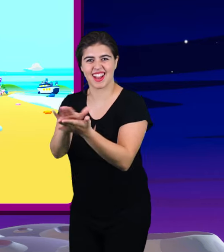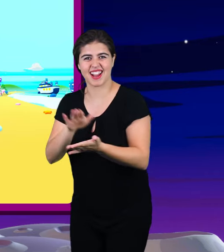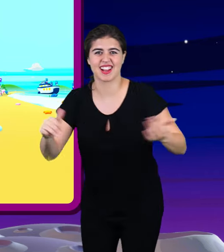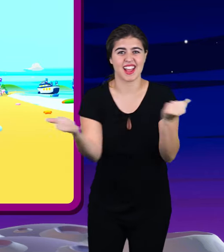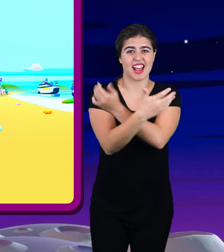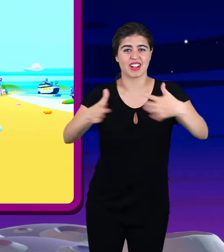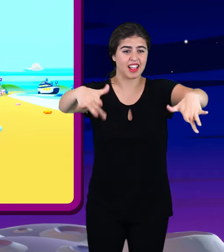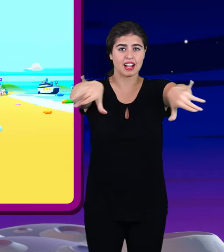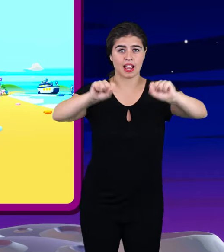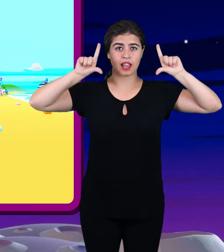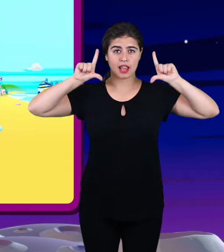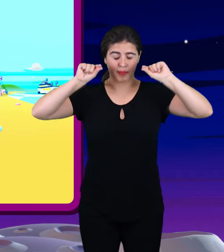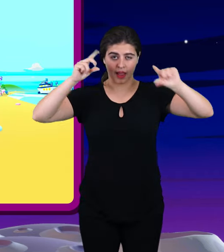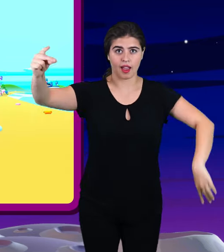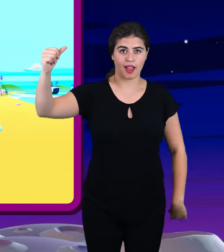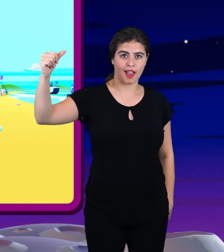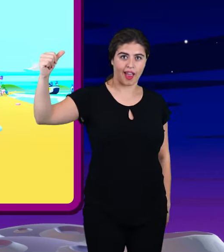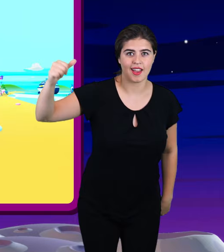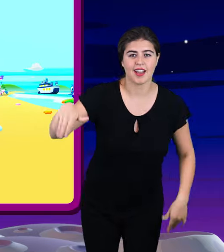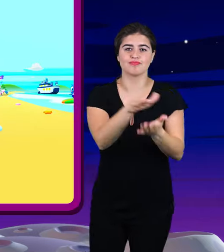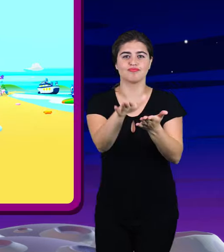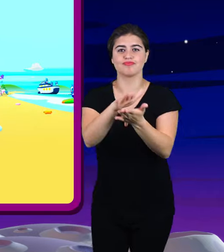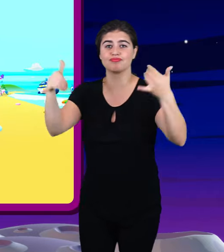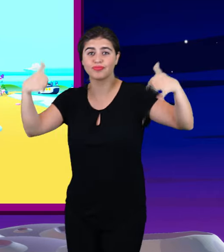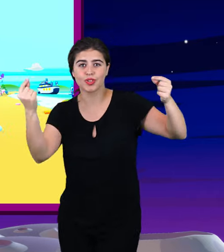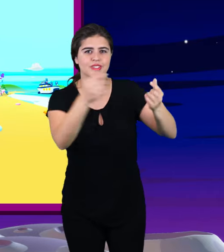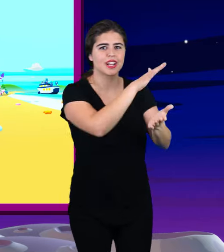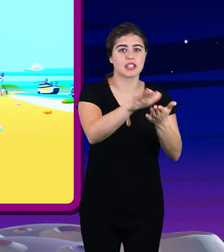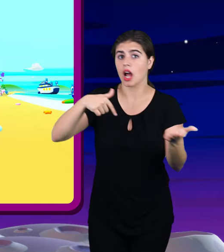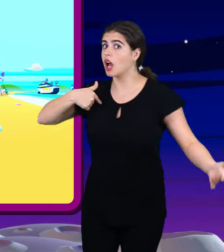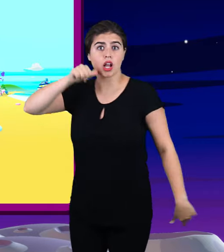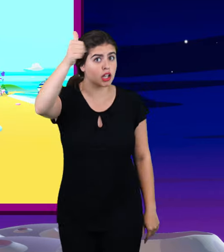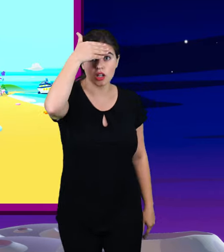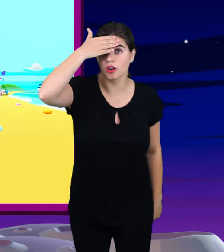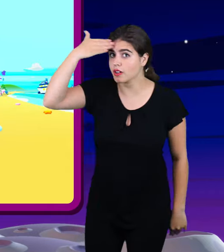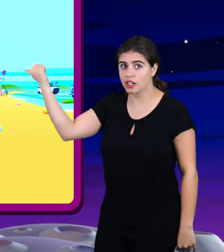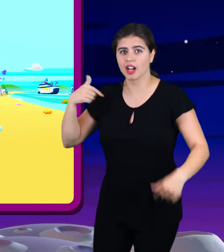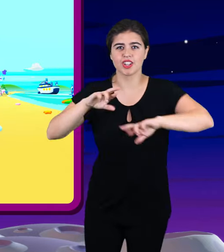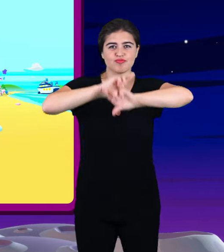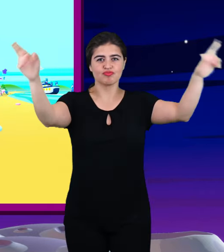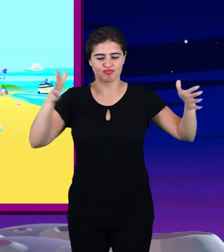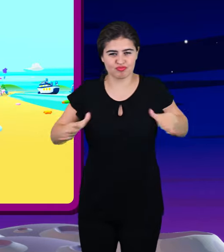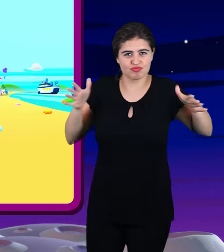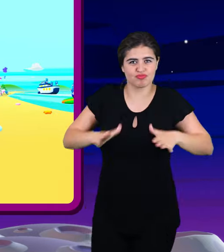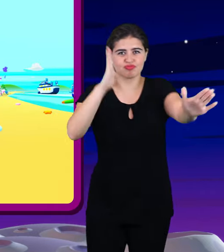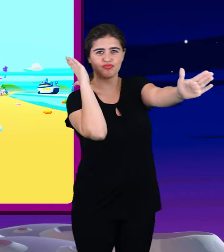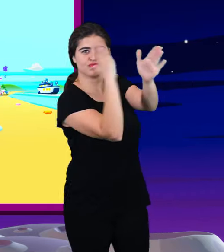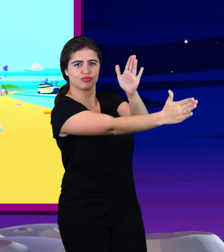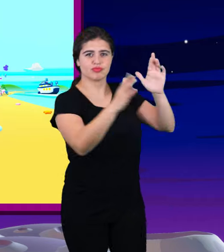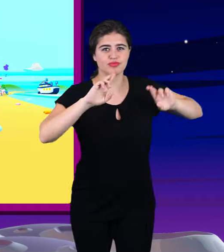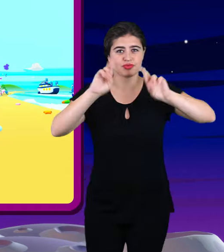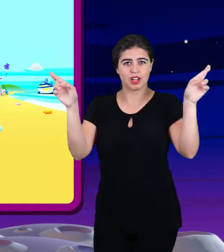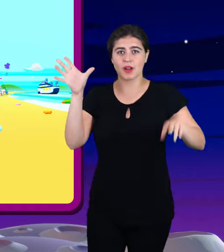tidy. Yeah, everything clean in a blink. After playing tidying, I'm no molvio. I'm ready to go, estoy